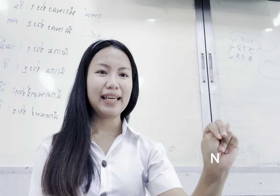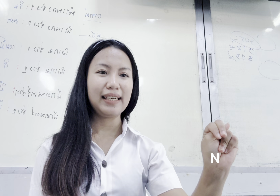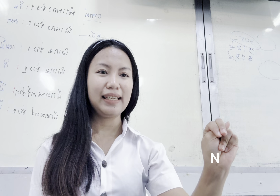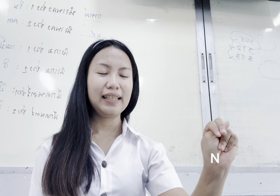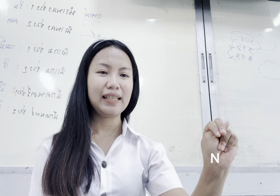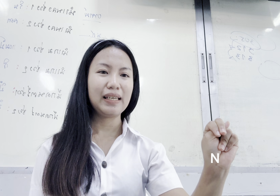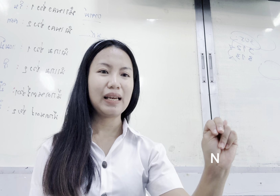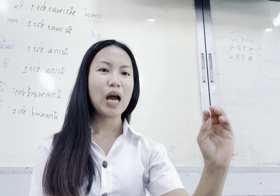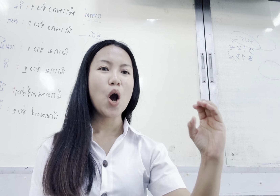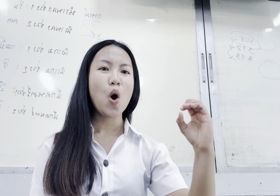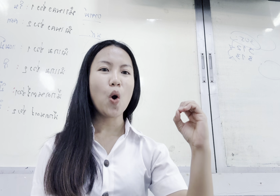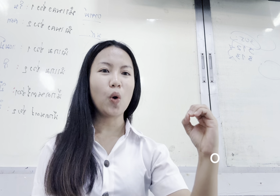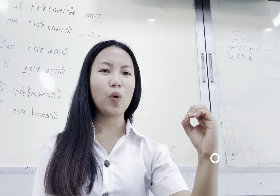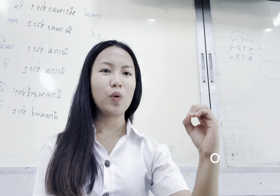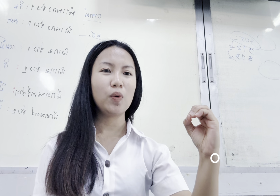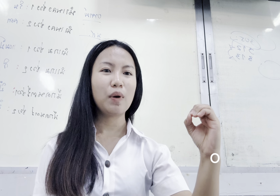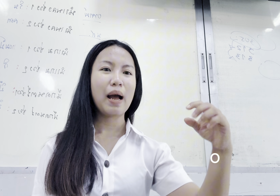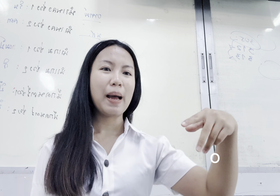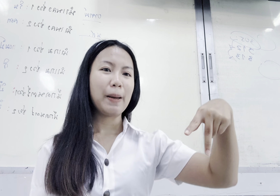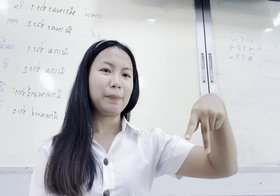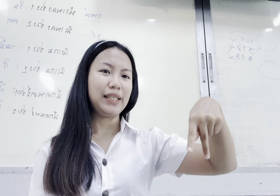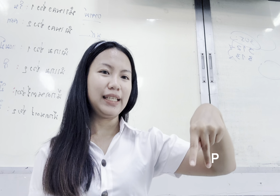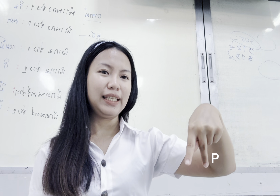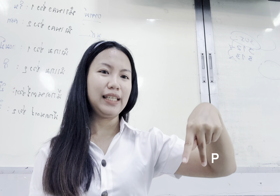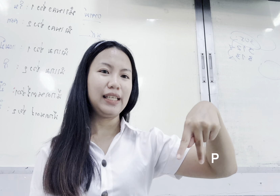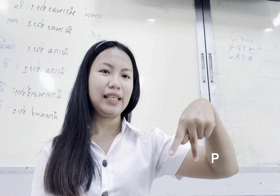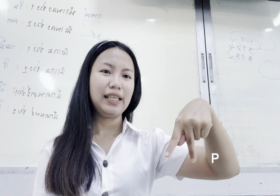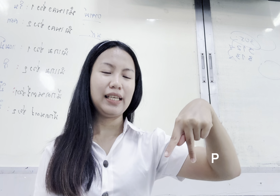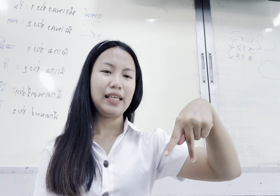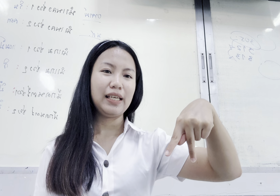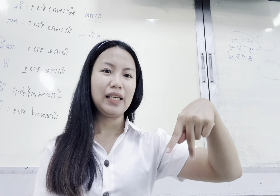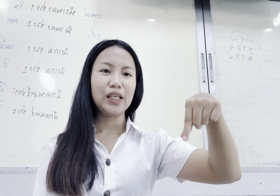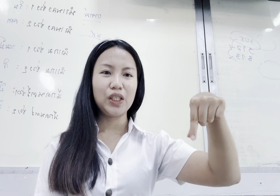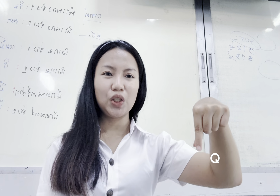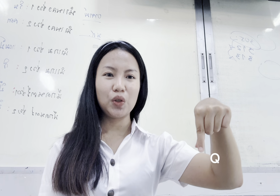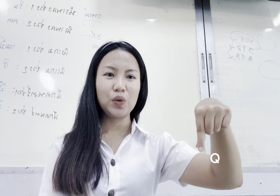N, O, P, Q,